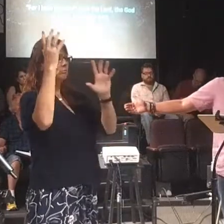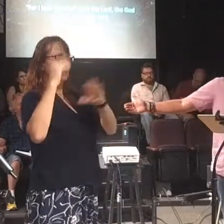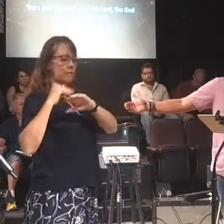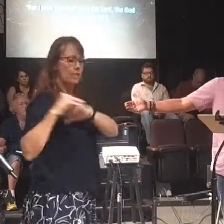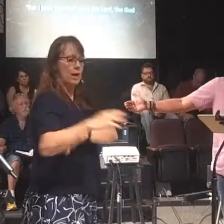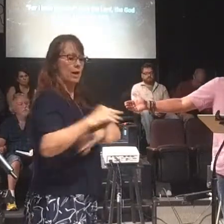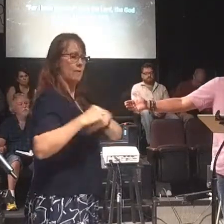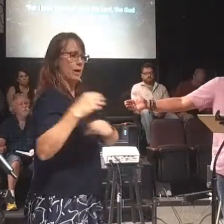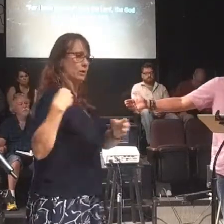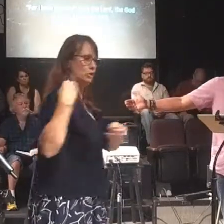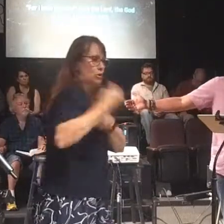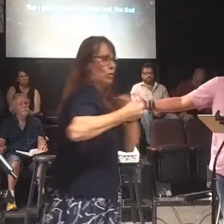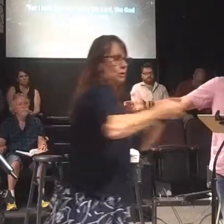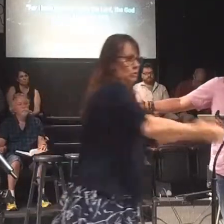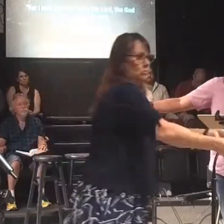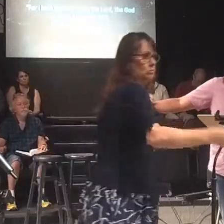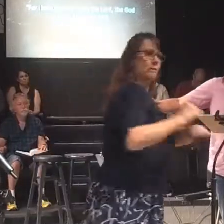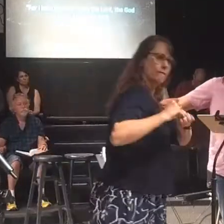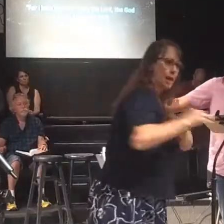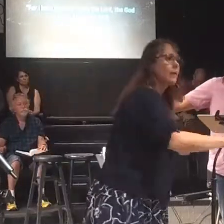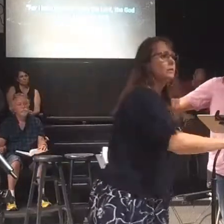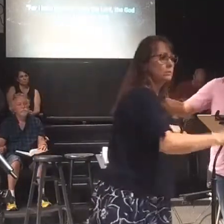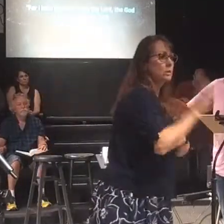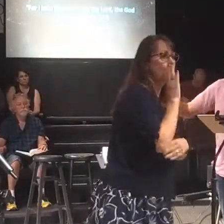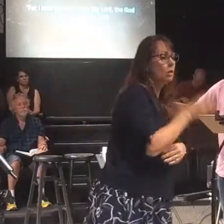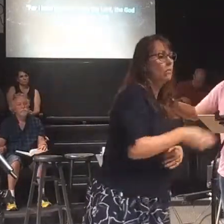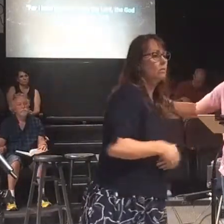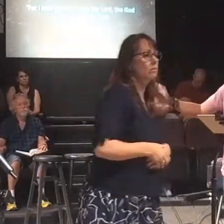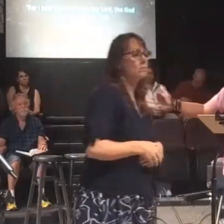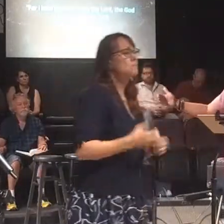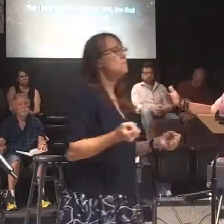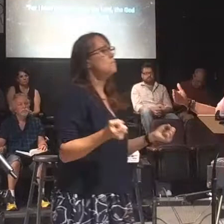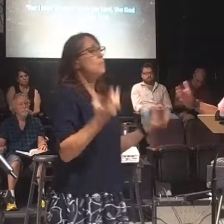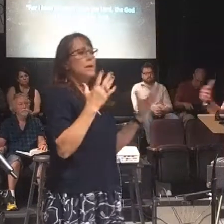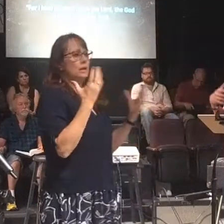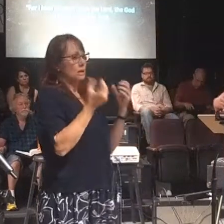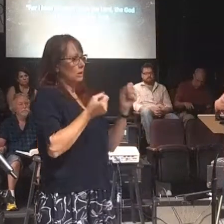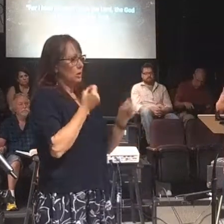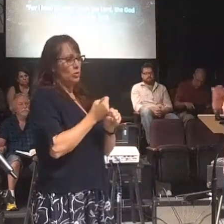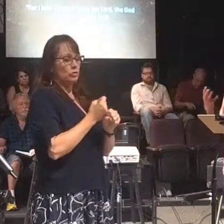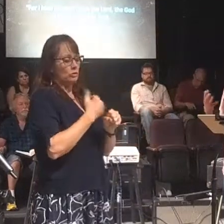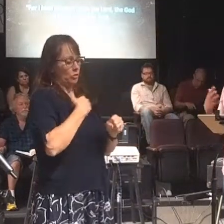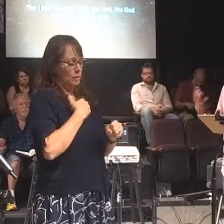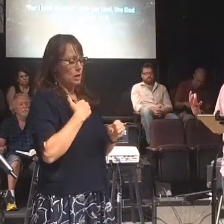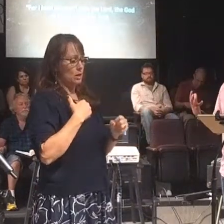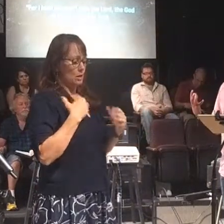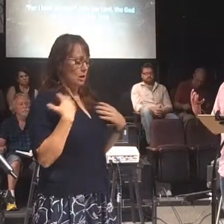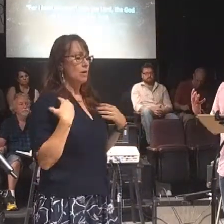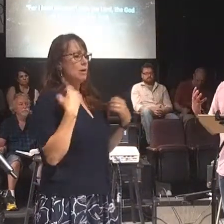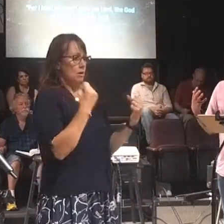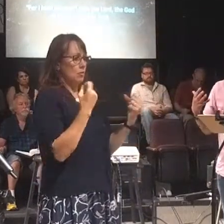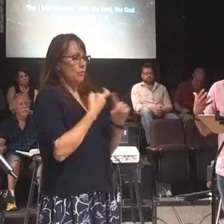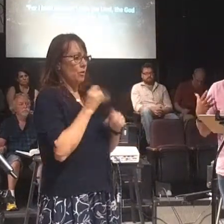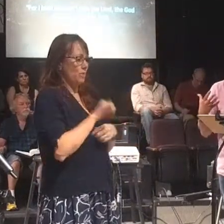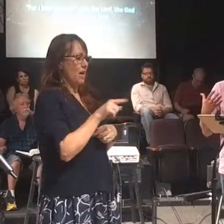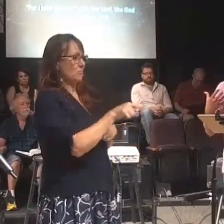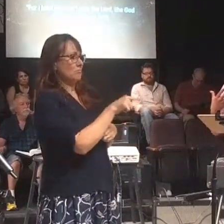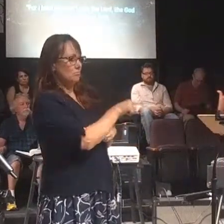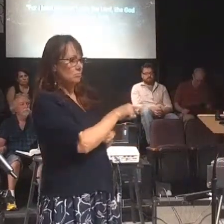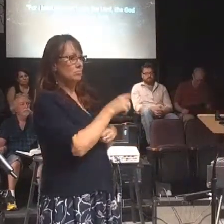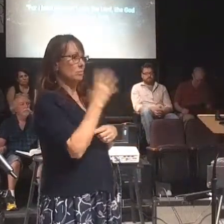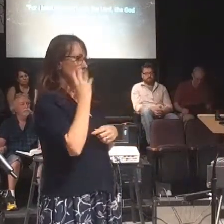multi-generational. It really, really is. It took me years to go over it, to come out of it and heal from it,